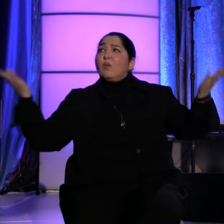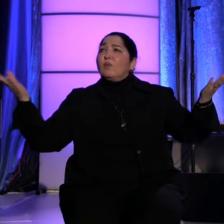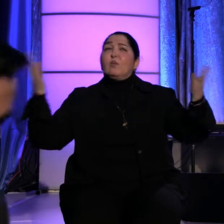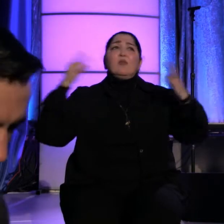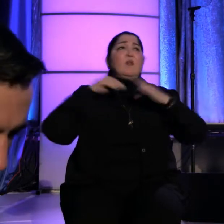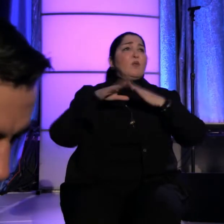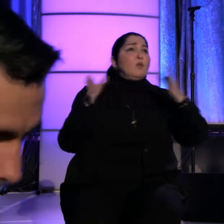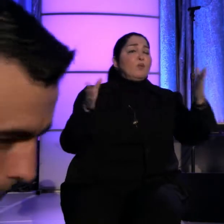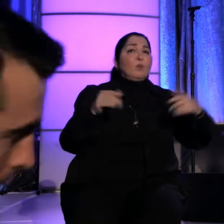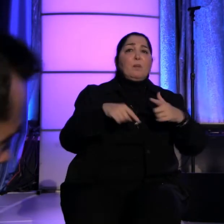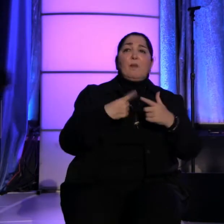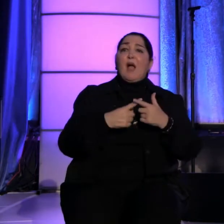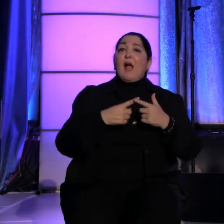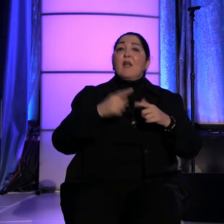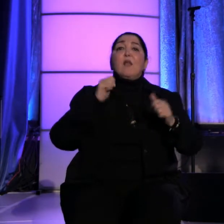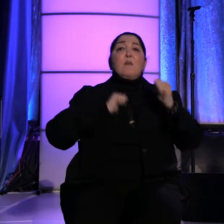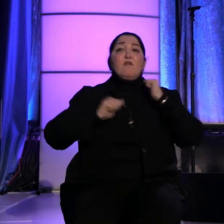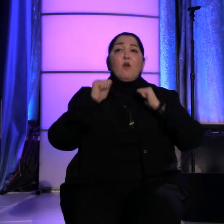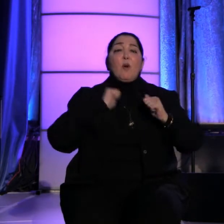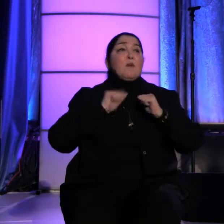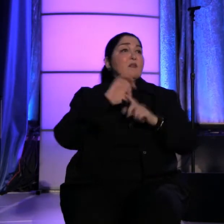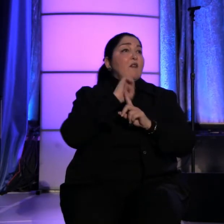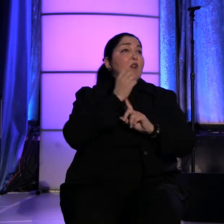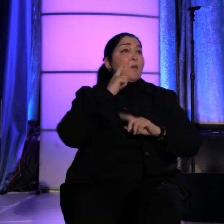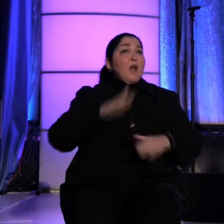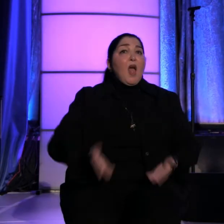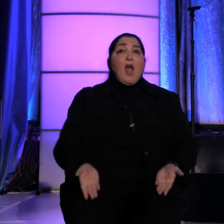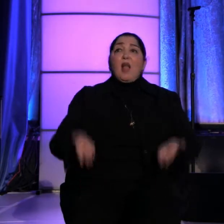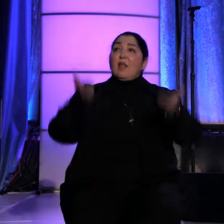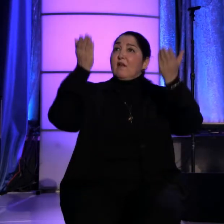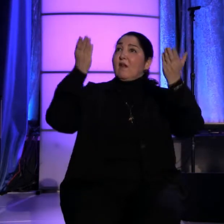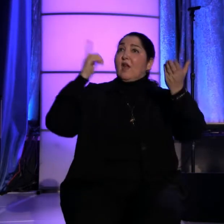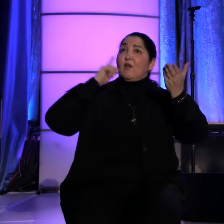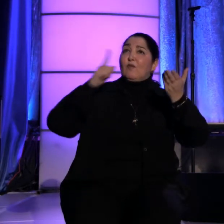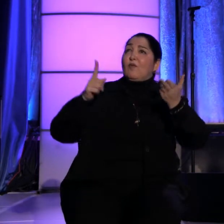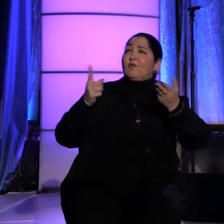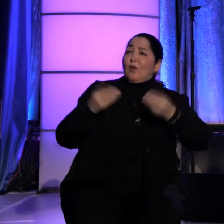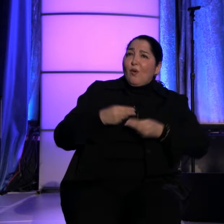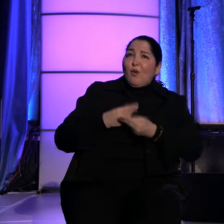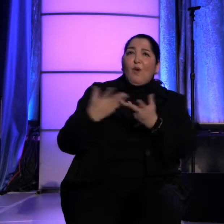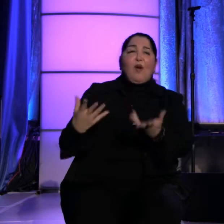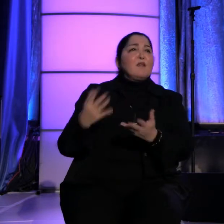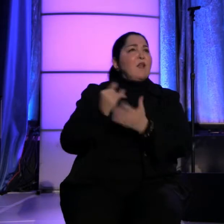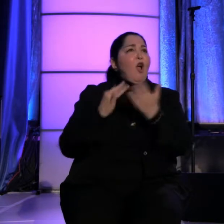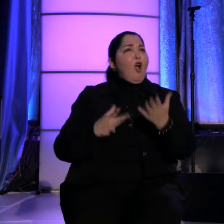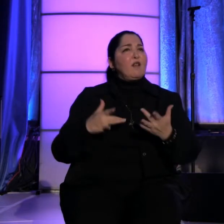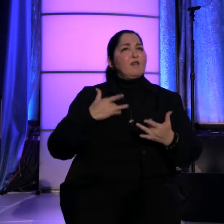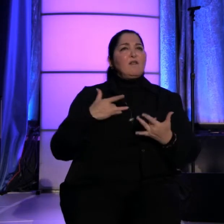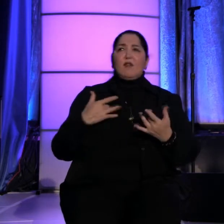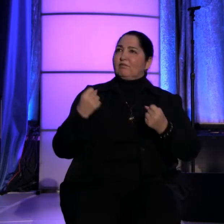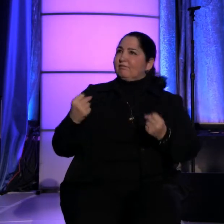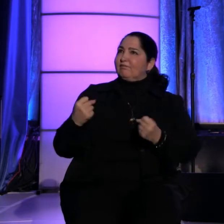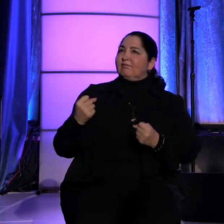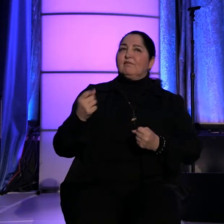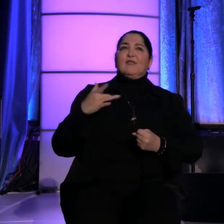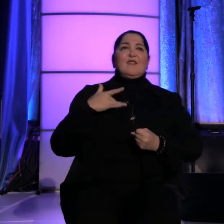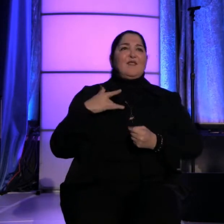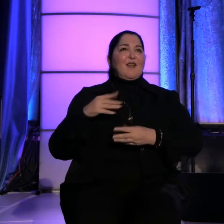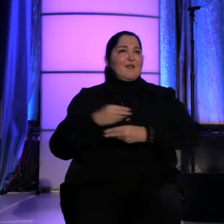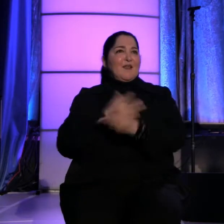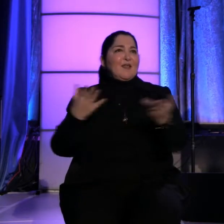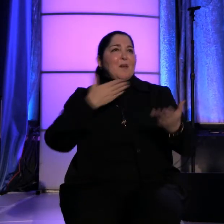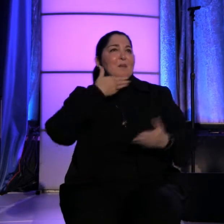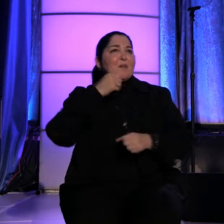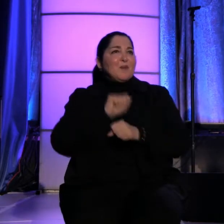it elevated the performance environment that would bring out the best in artists and provide the quiet comfort for our patrons. And